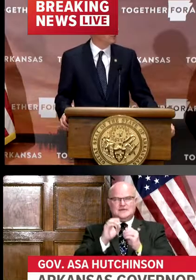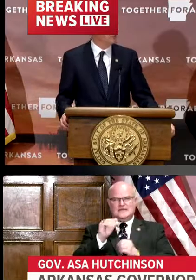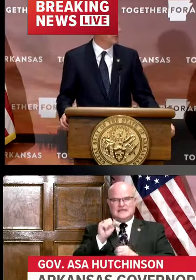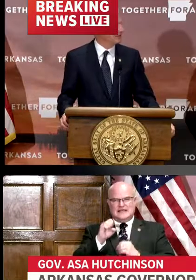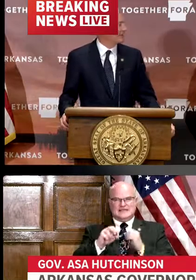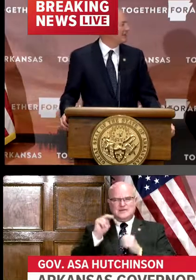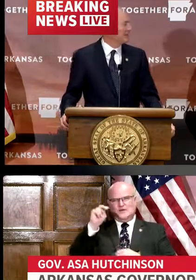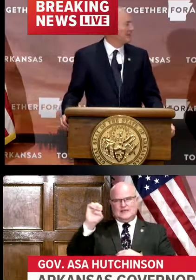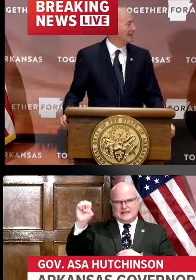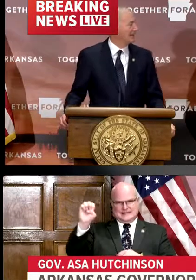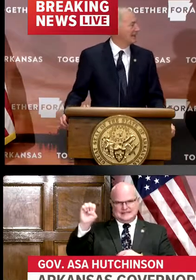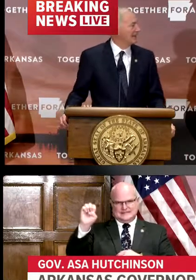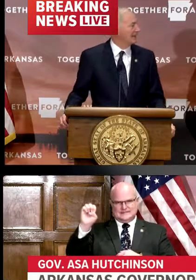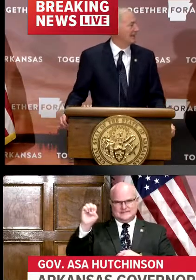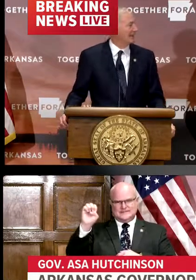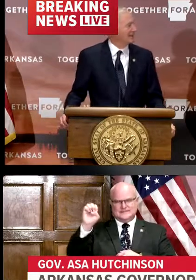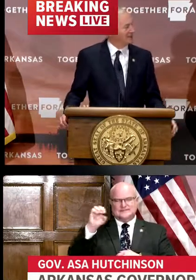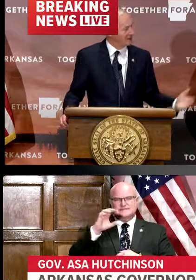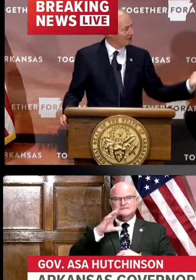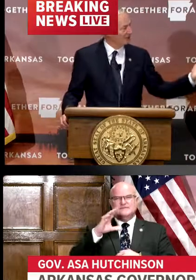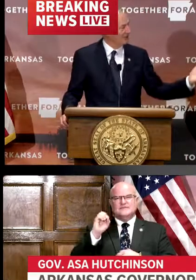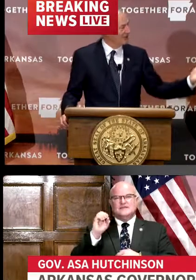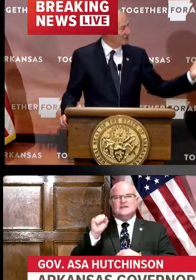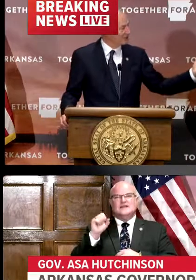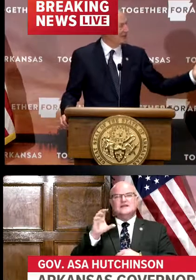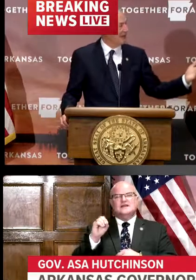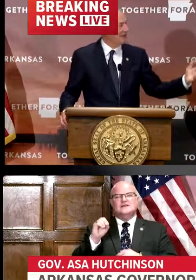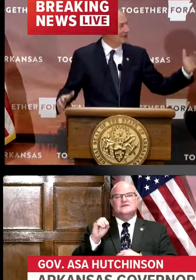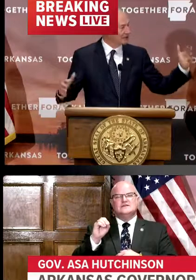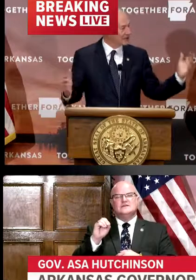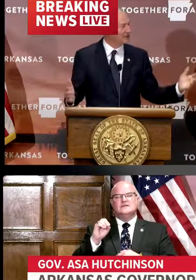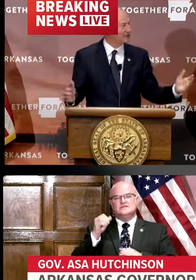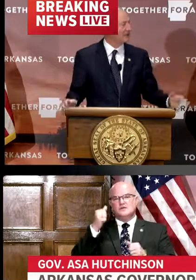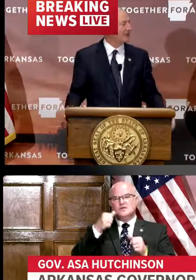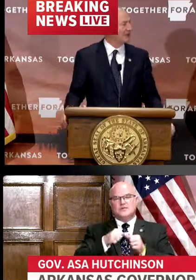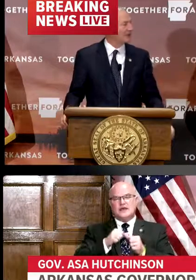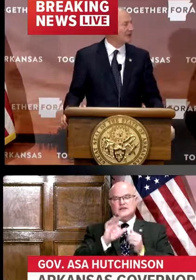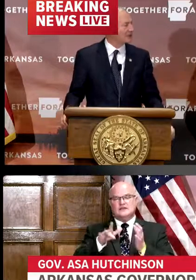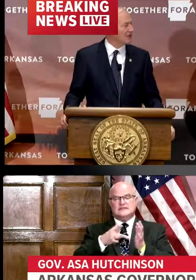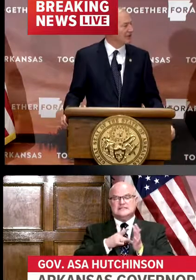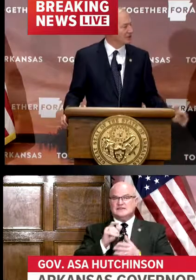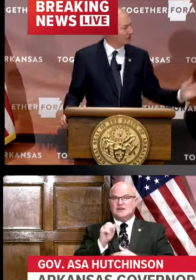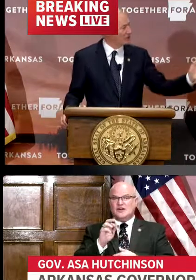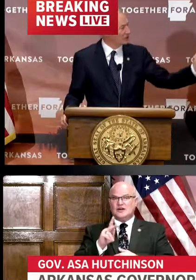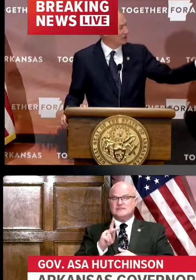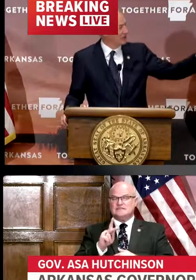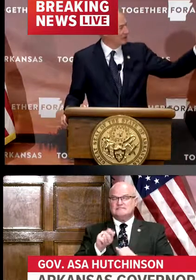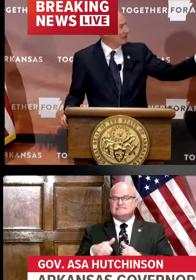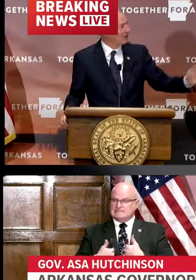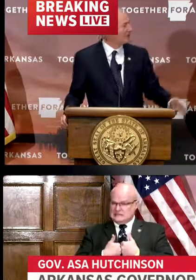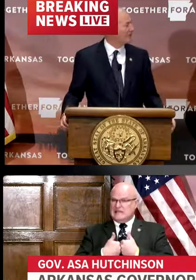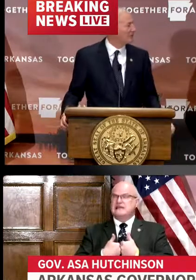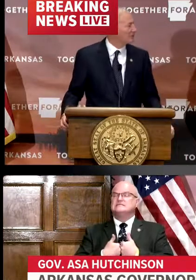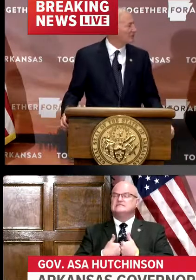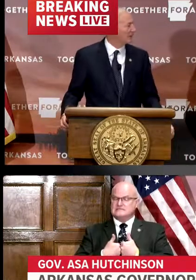in the Northeast. And so just a reminder, in Central Arkansas it's a challenge for us,